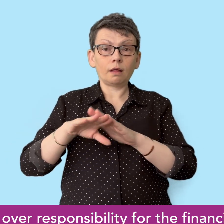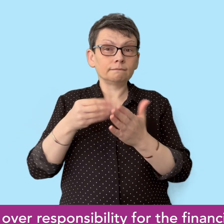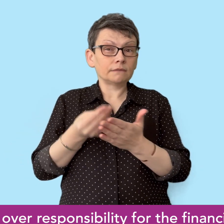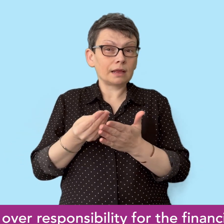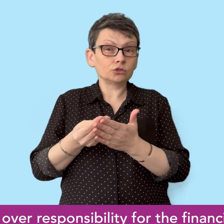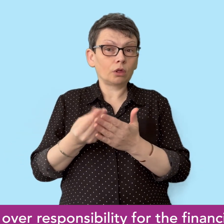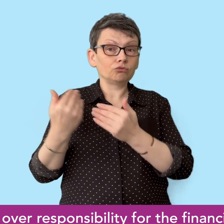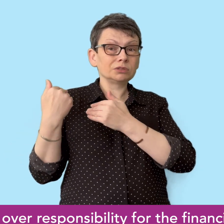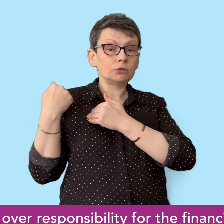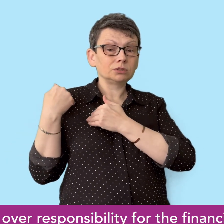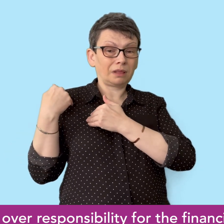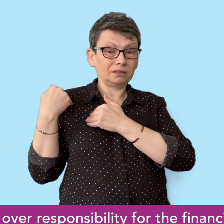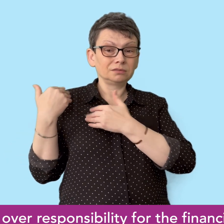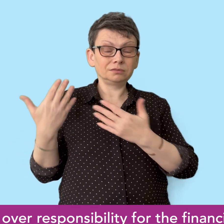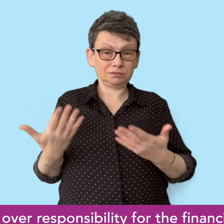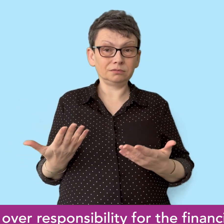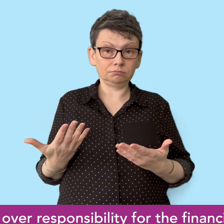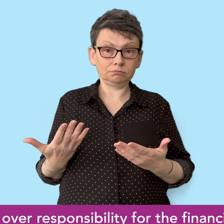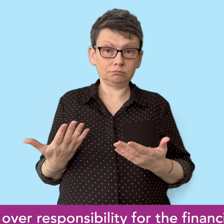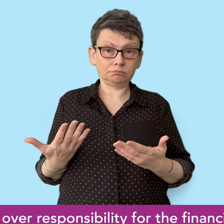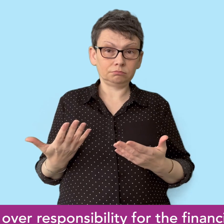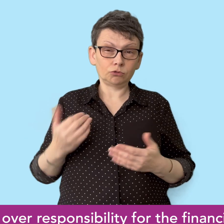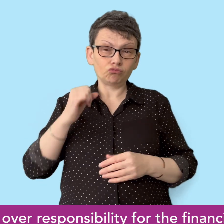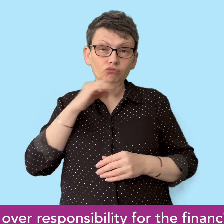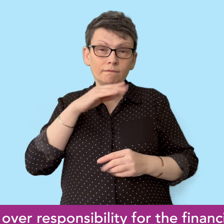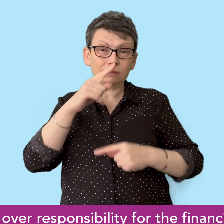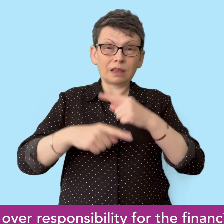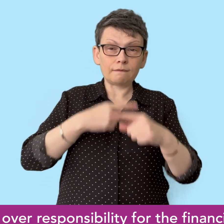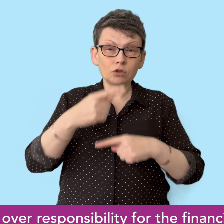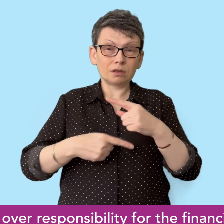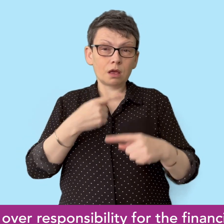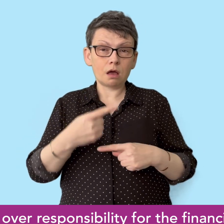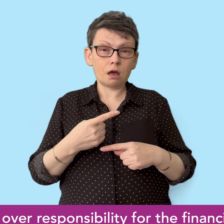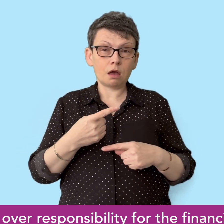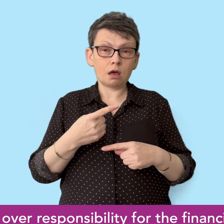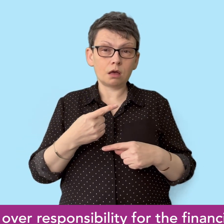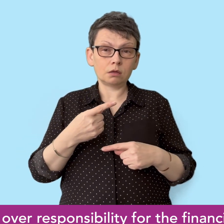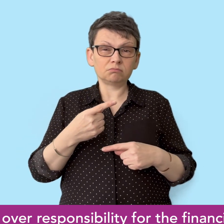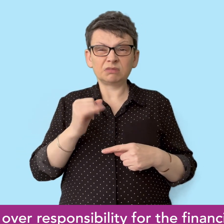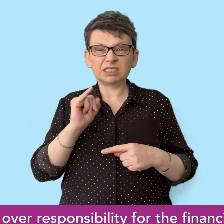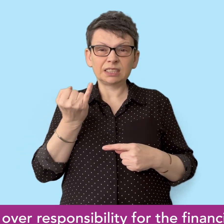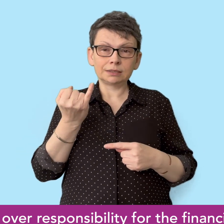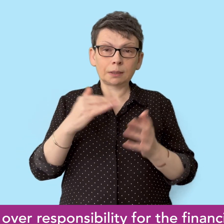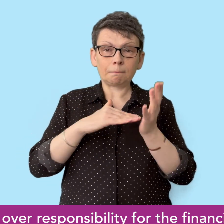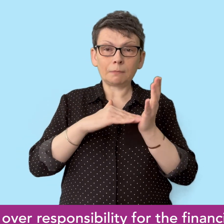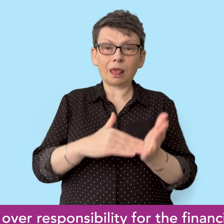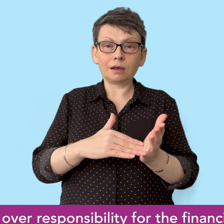Take over responsibility for the financial health of BID services, around £6 million yearly